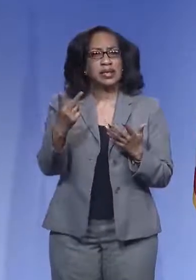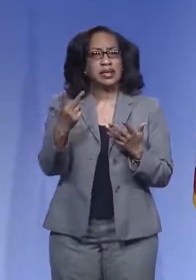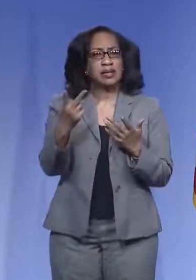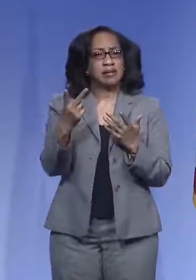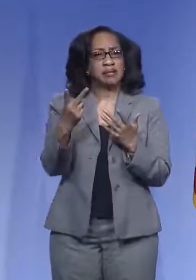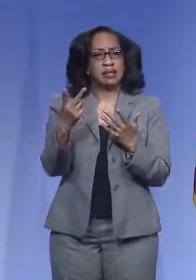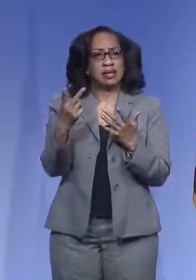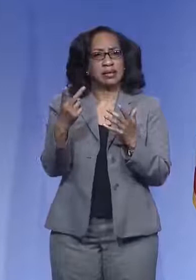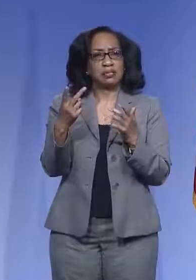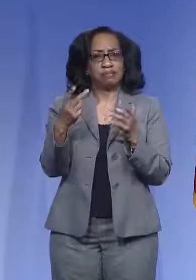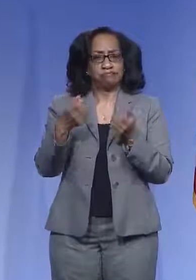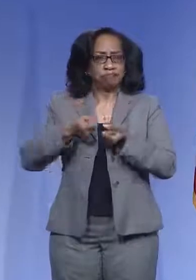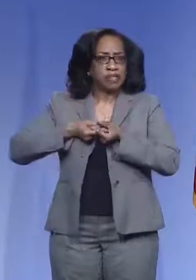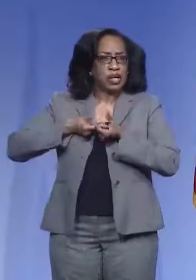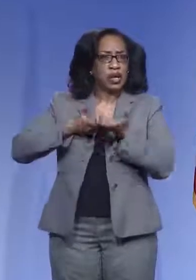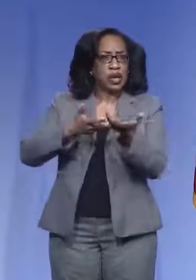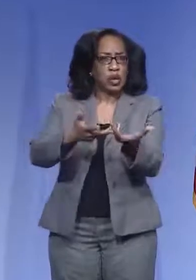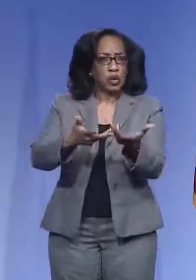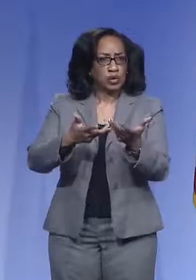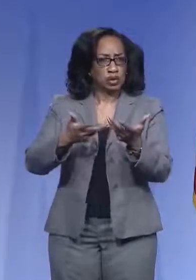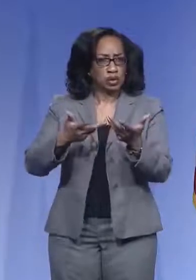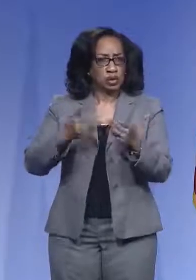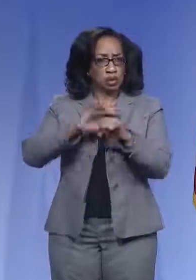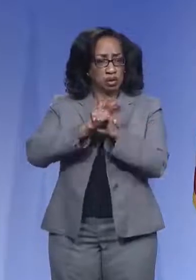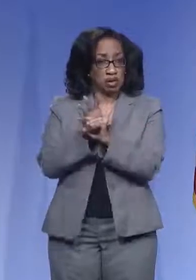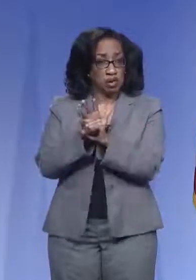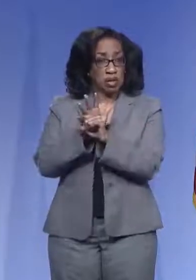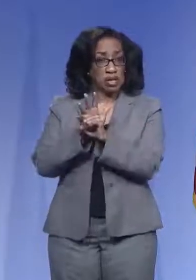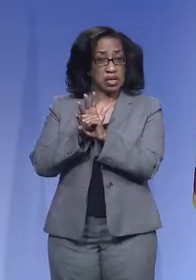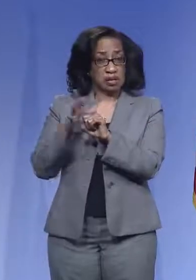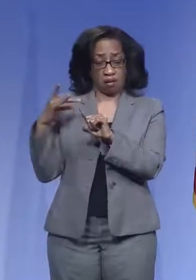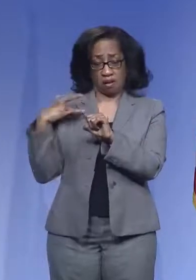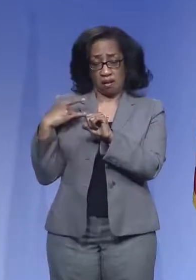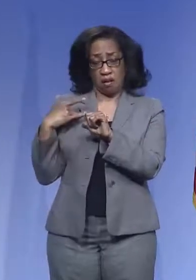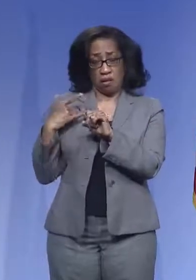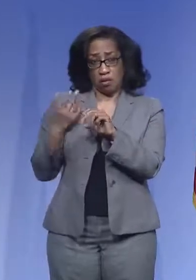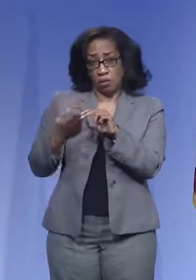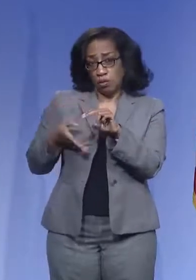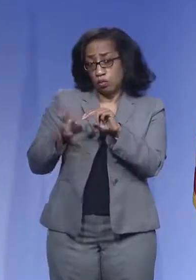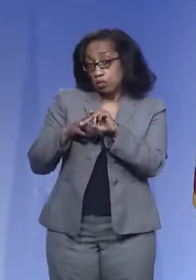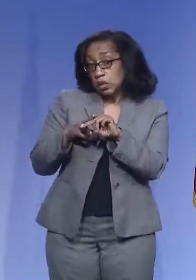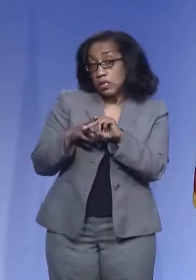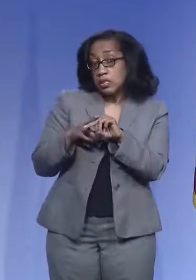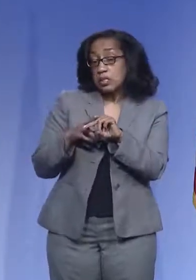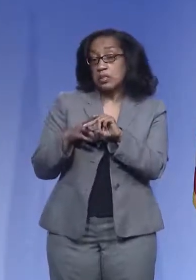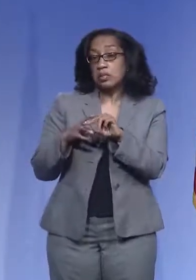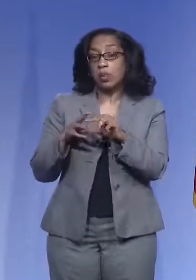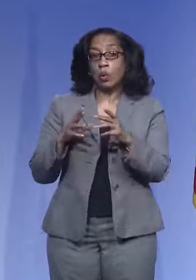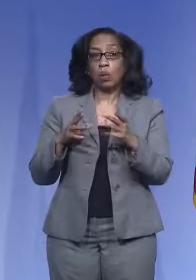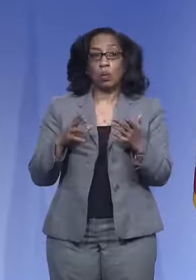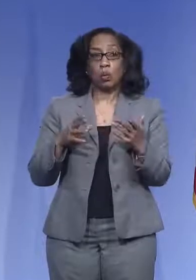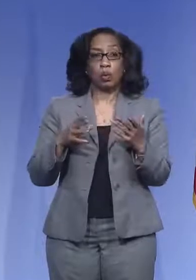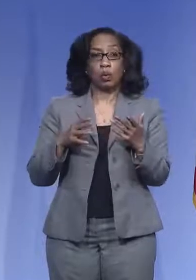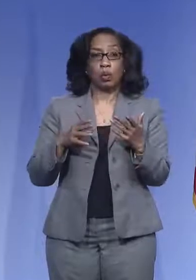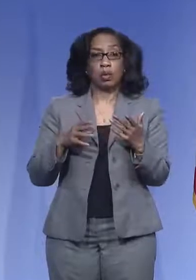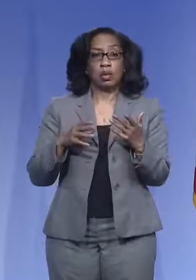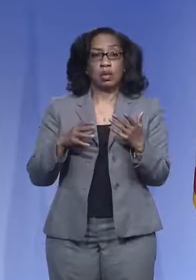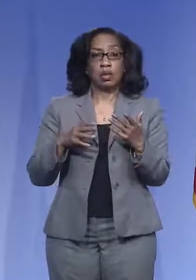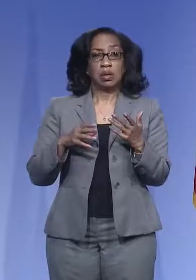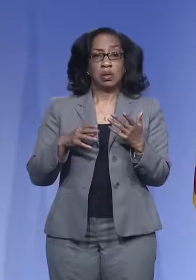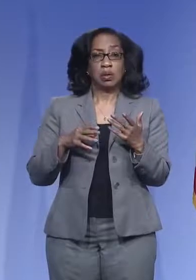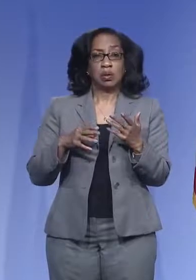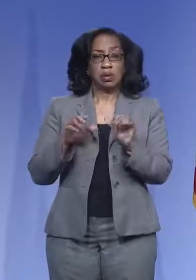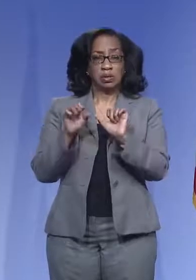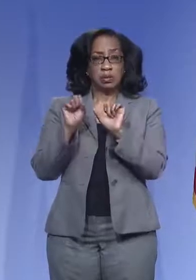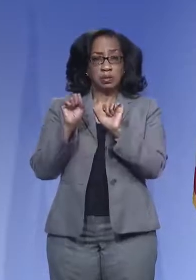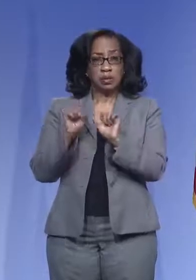possibly in the foreseeable future that, may make this discussion of, ending a